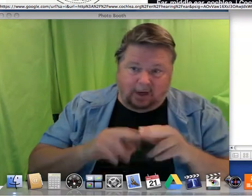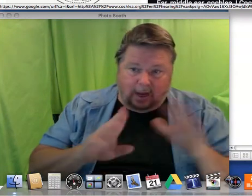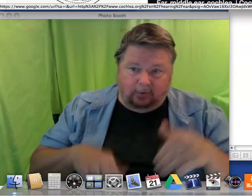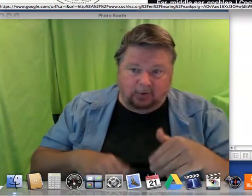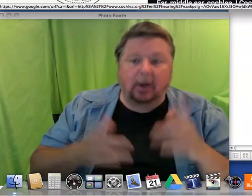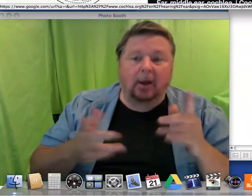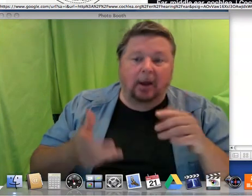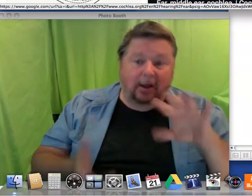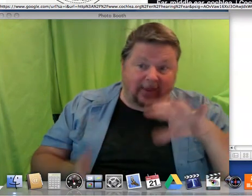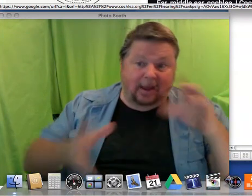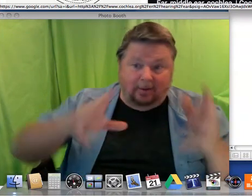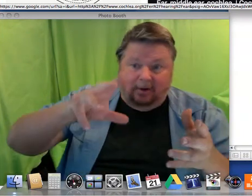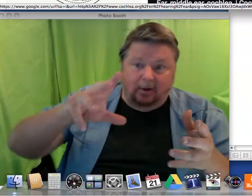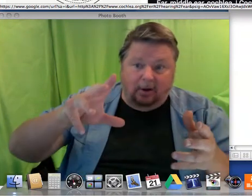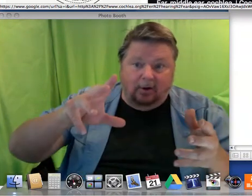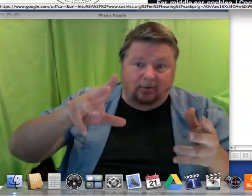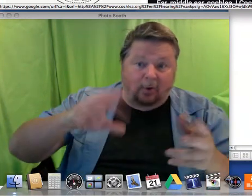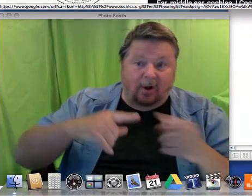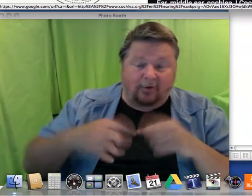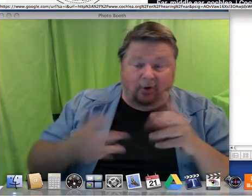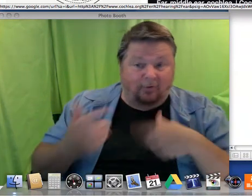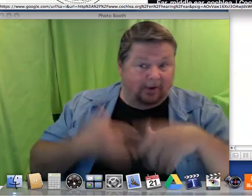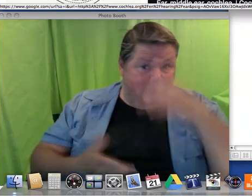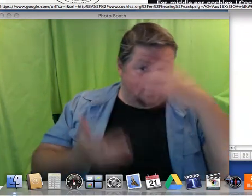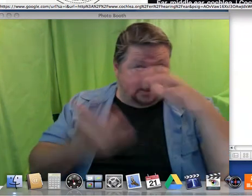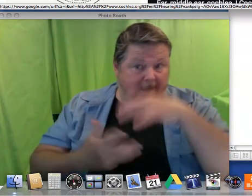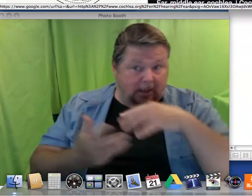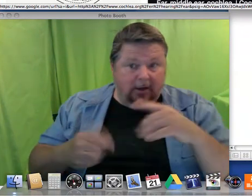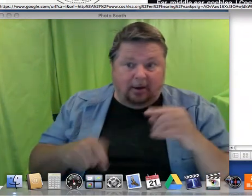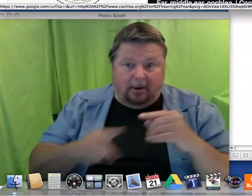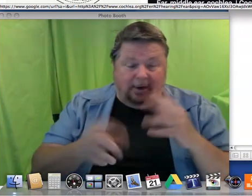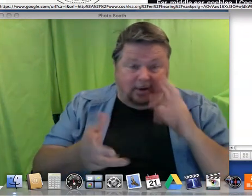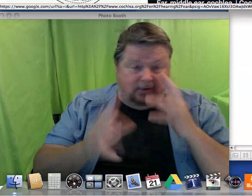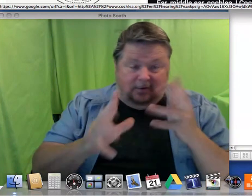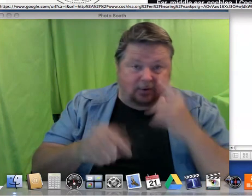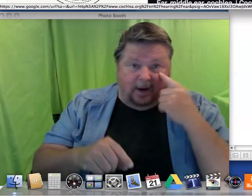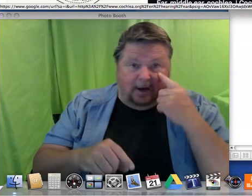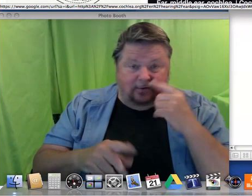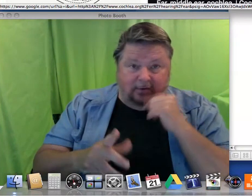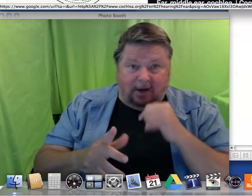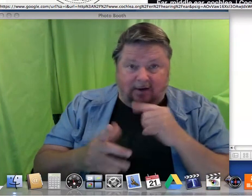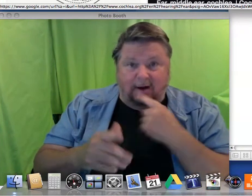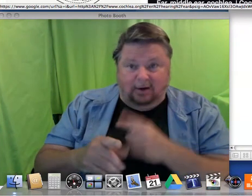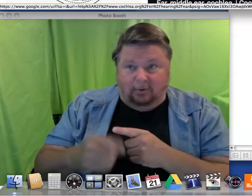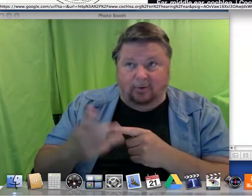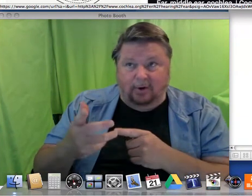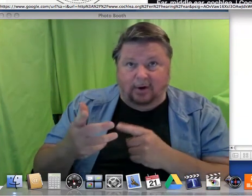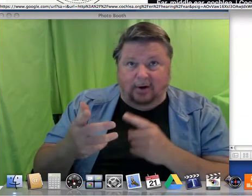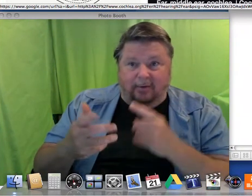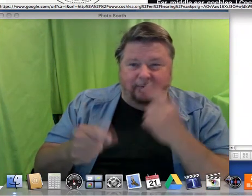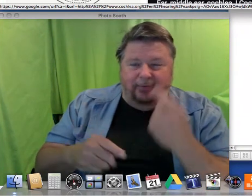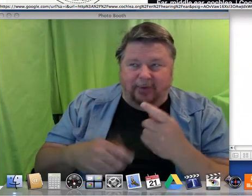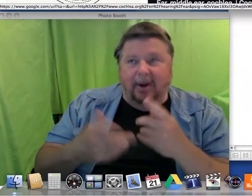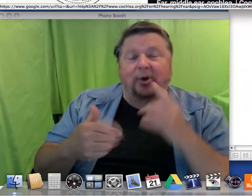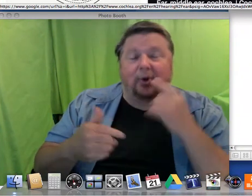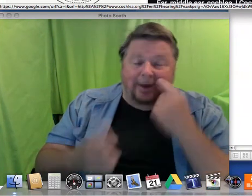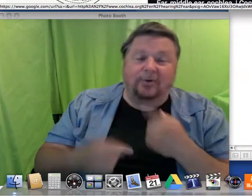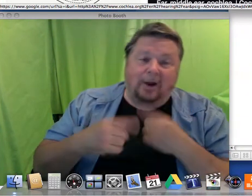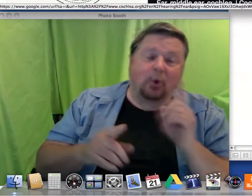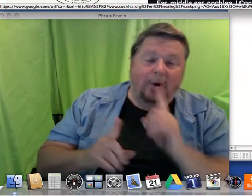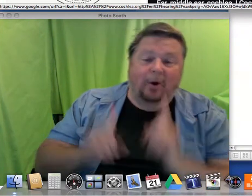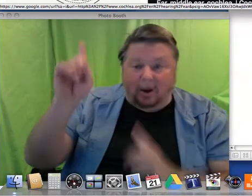fun house, that can be thrown off and you feel dizzy because your eyes are not telling you. Your